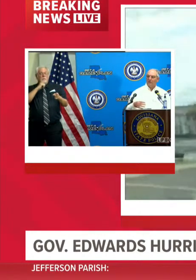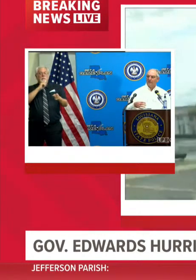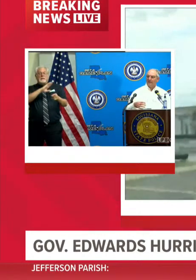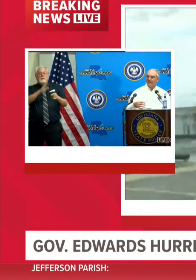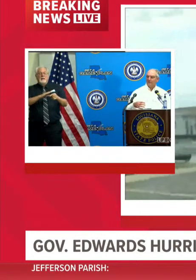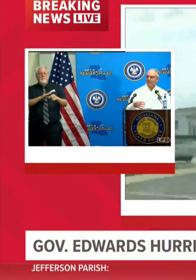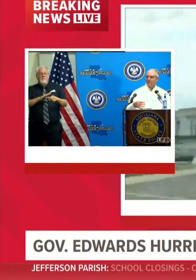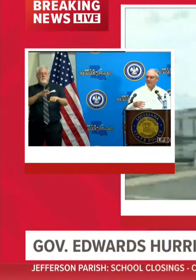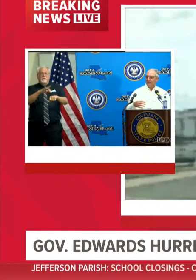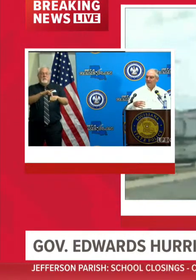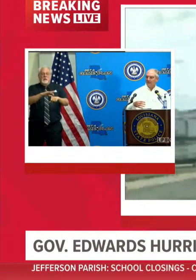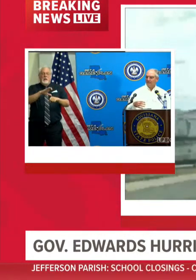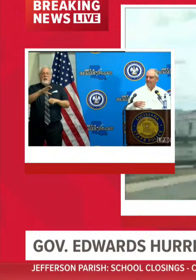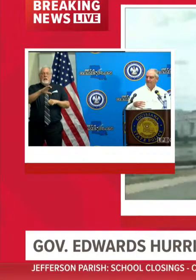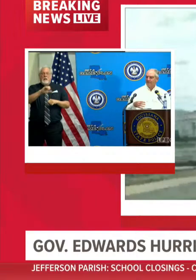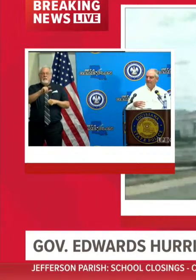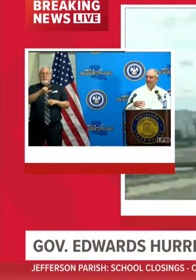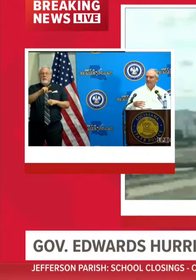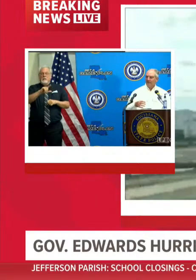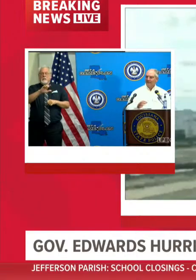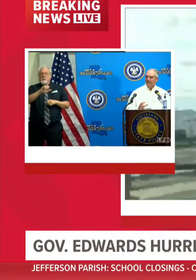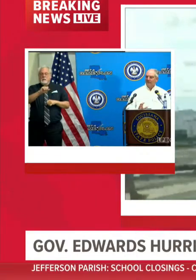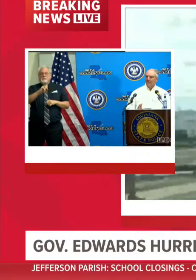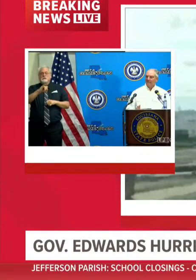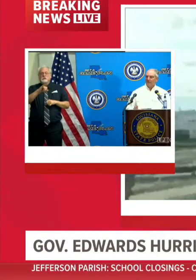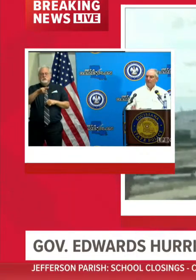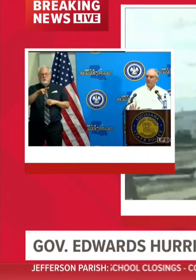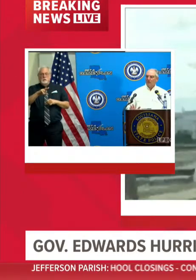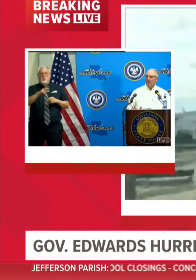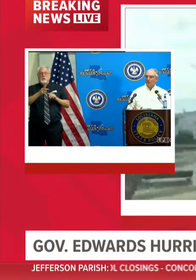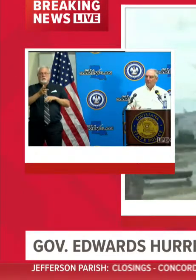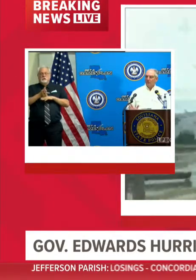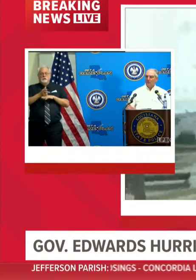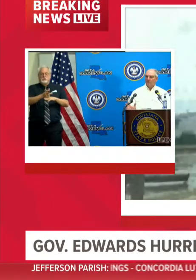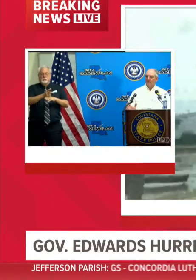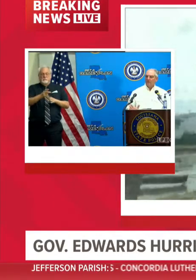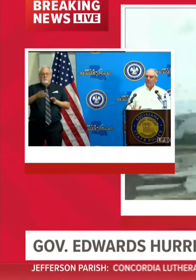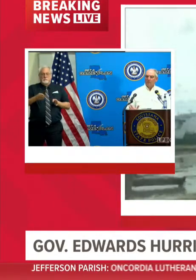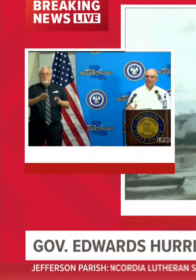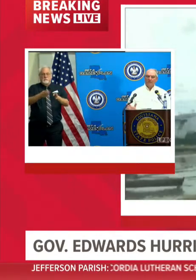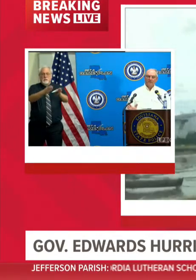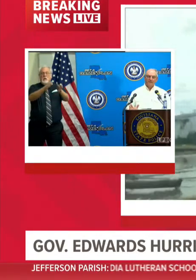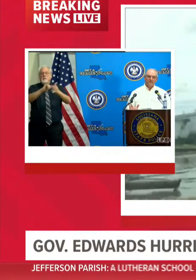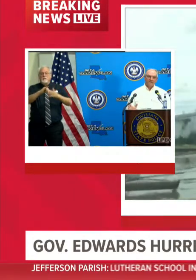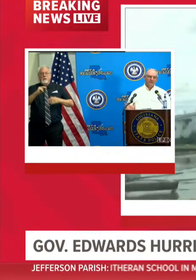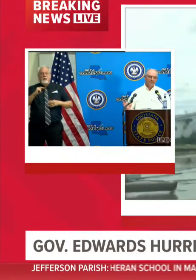crossed over the Calcasieu Ship Channel. And so that very strong north